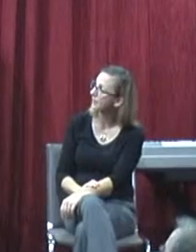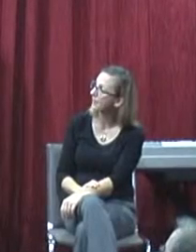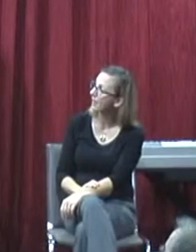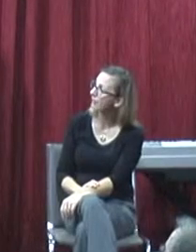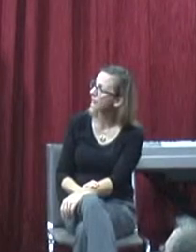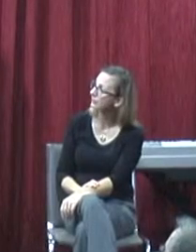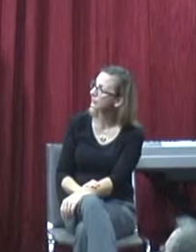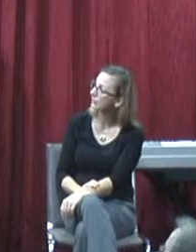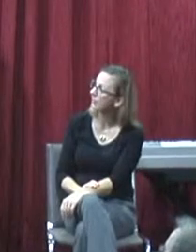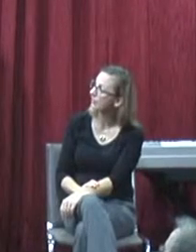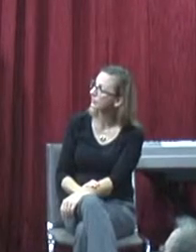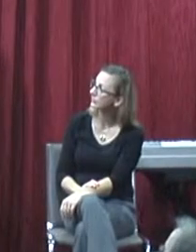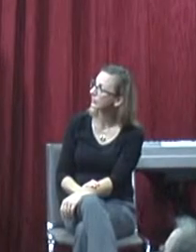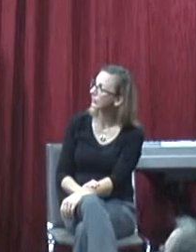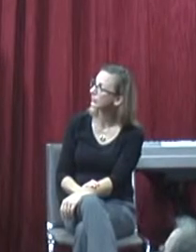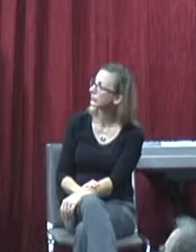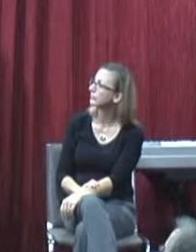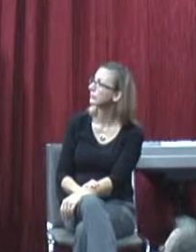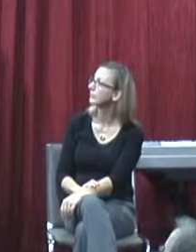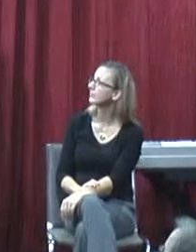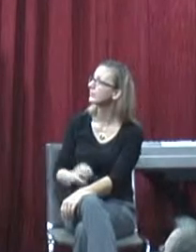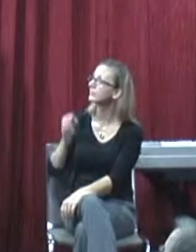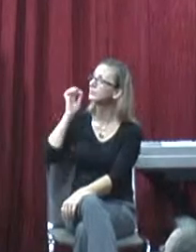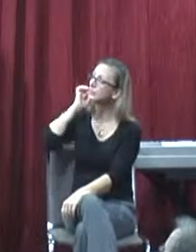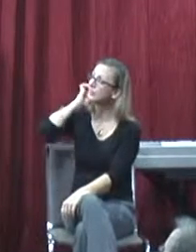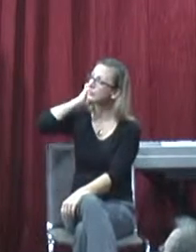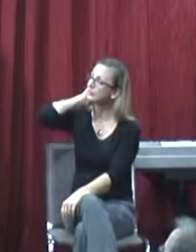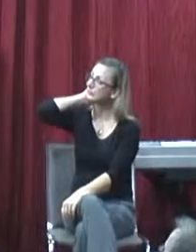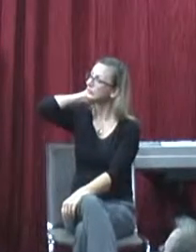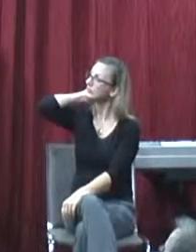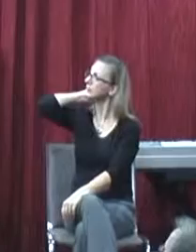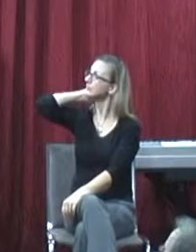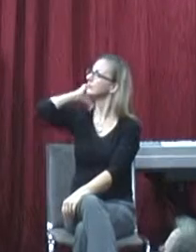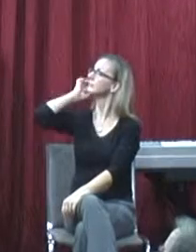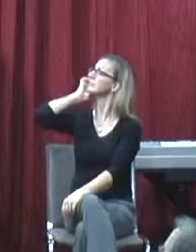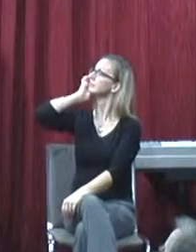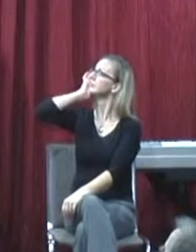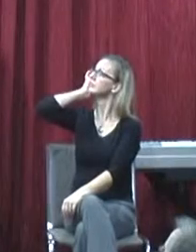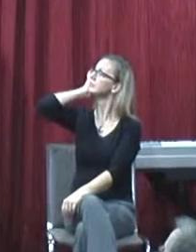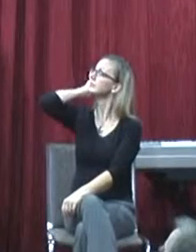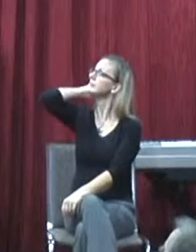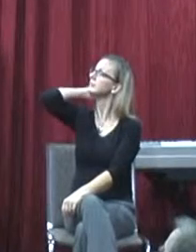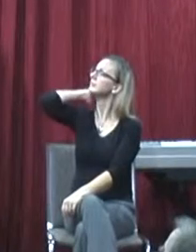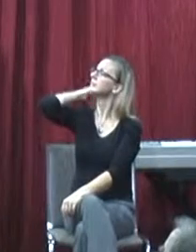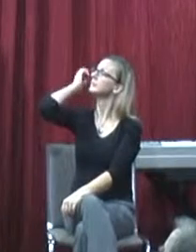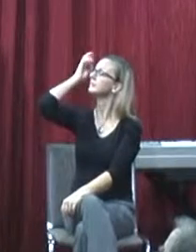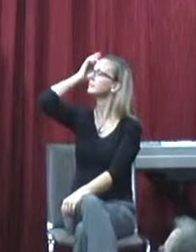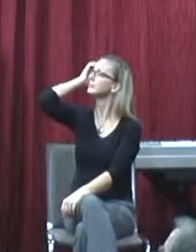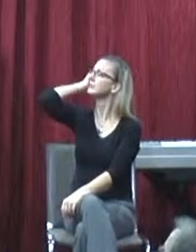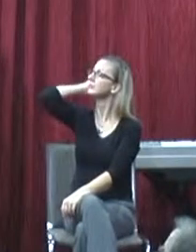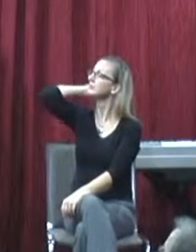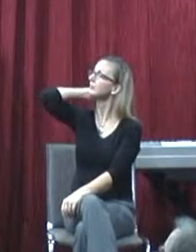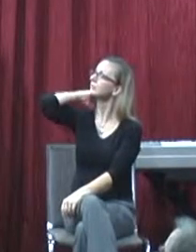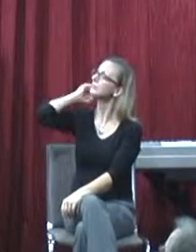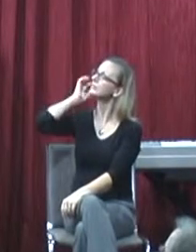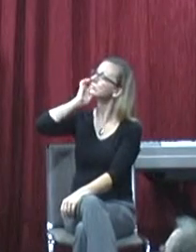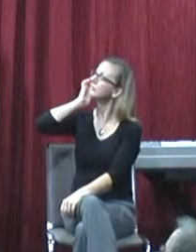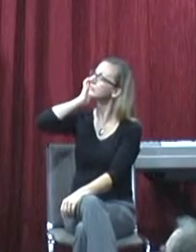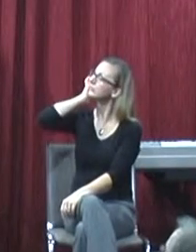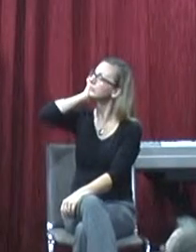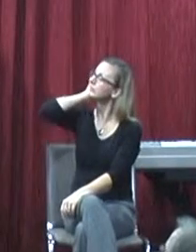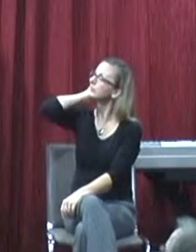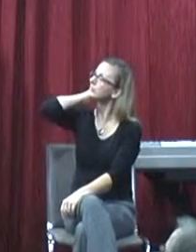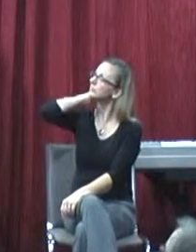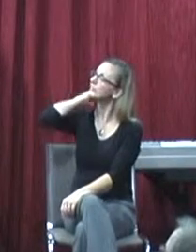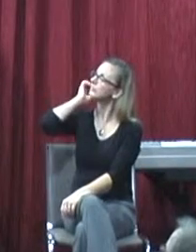and the Perizzites. I am but a few men. They'll gather against me and strike me, and then I'll be destroyed, my household